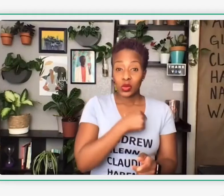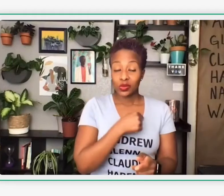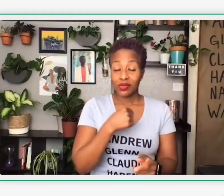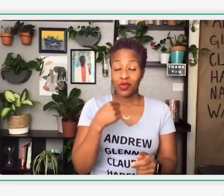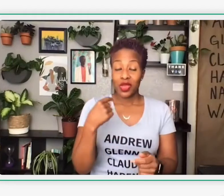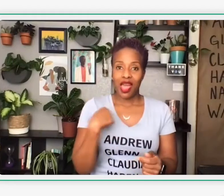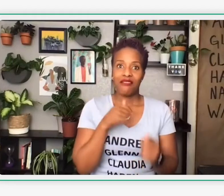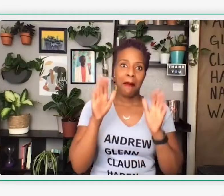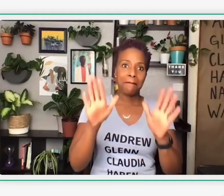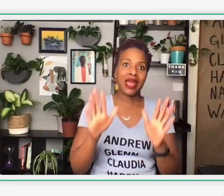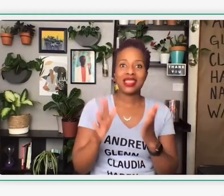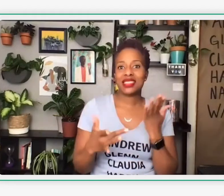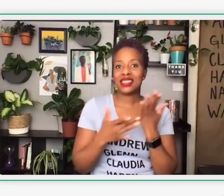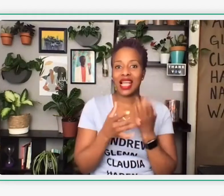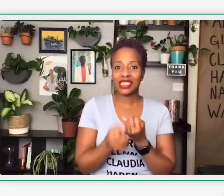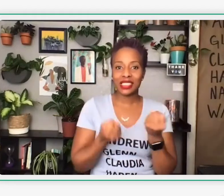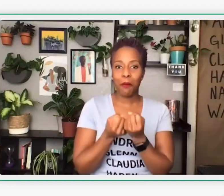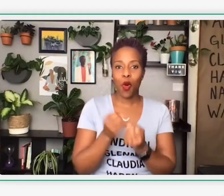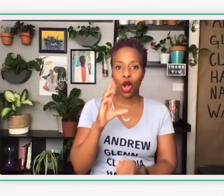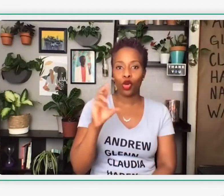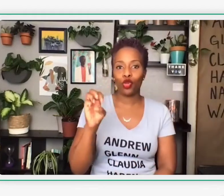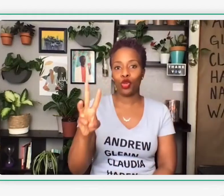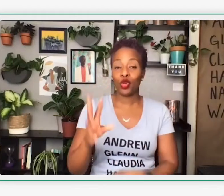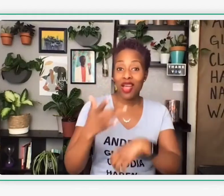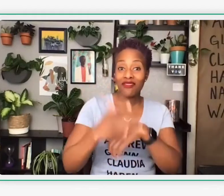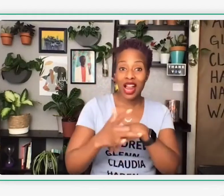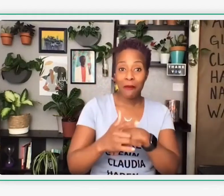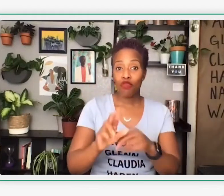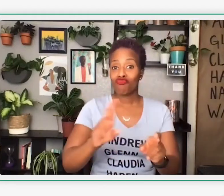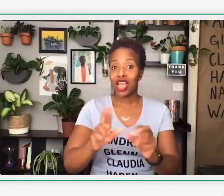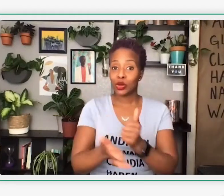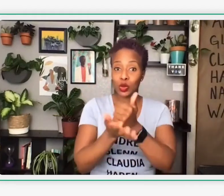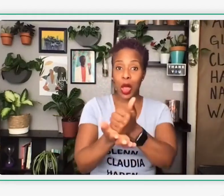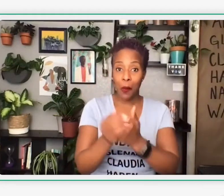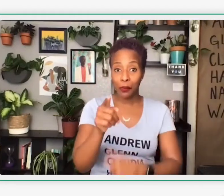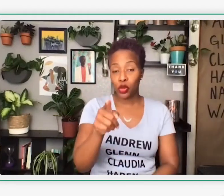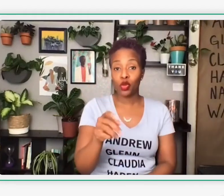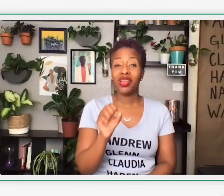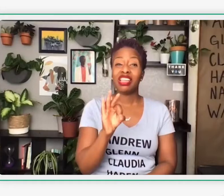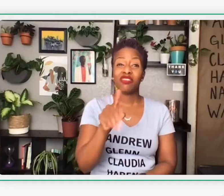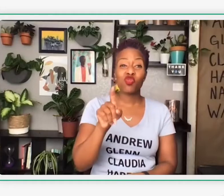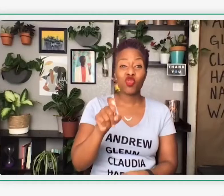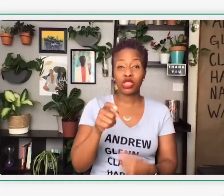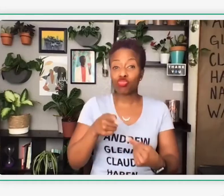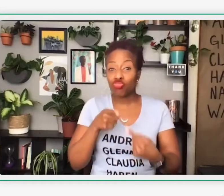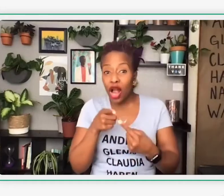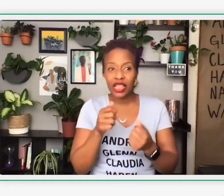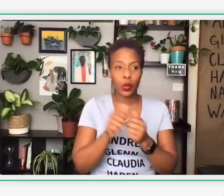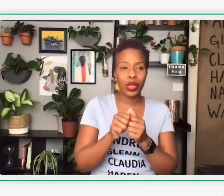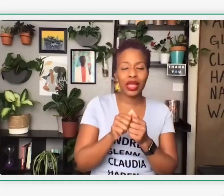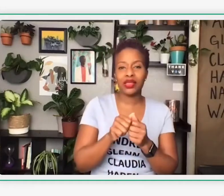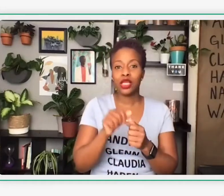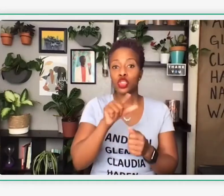and you can view the event that way as well. We have an amazing tech support crew available, ready to help you